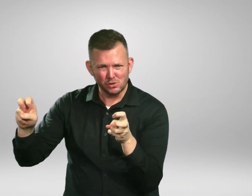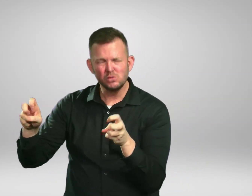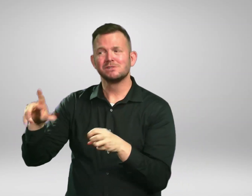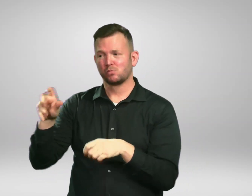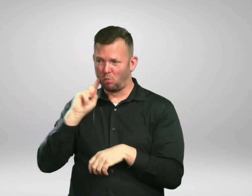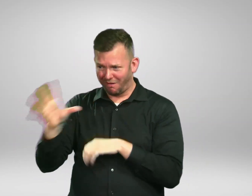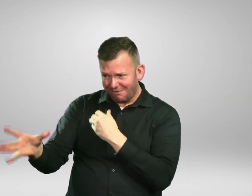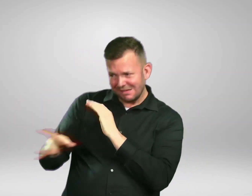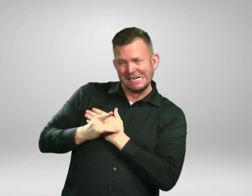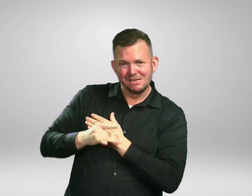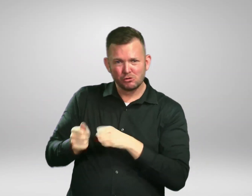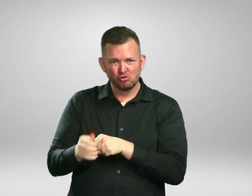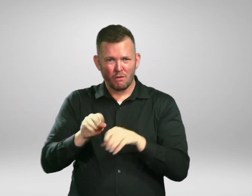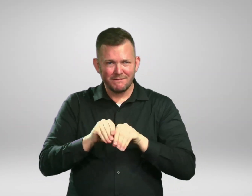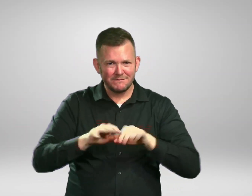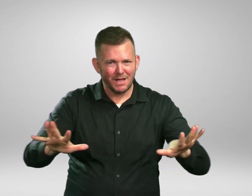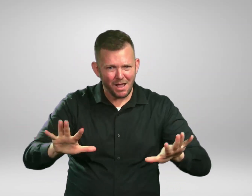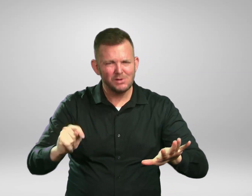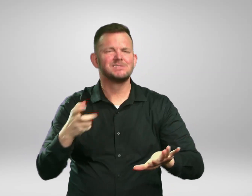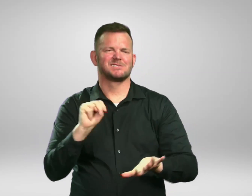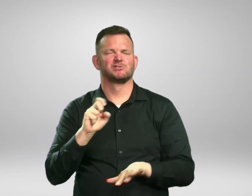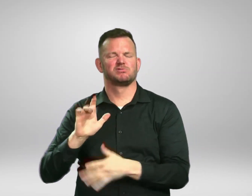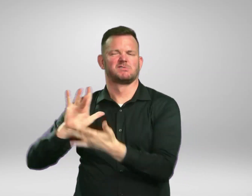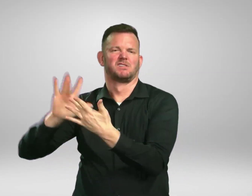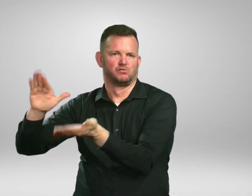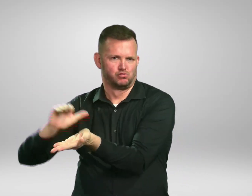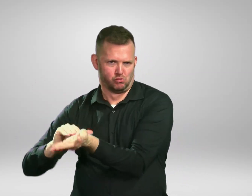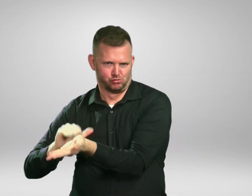consult with their healthcare providers.